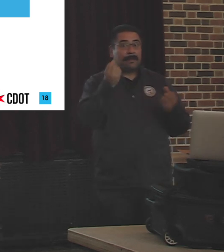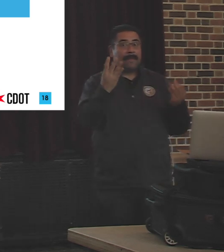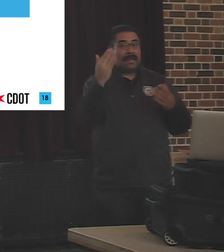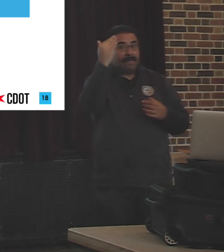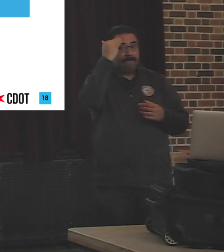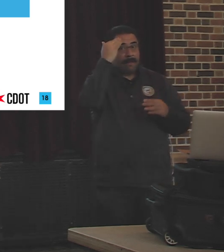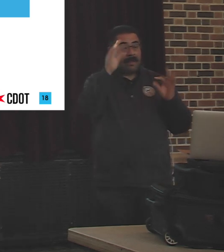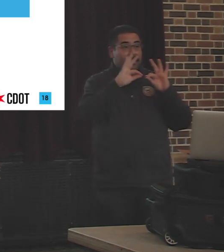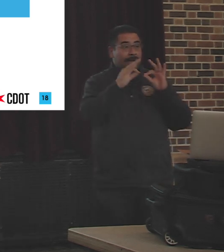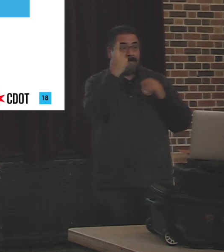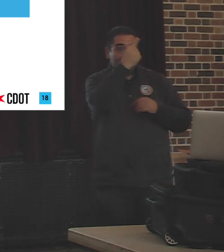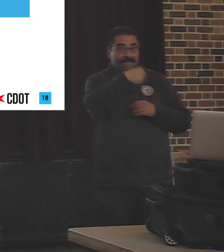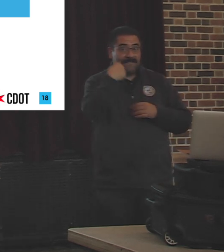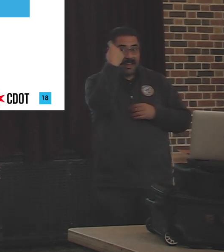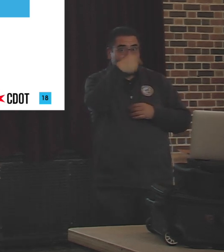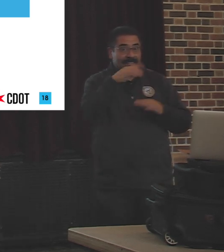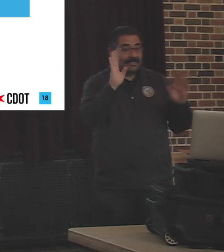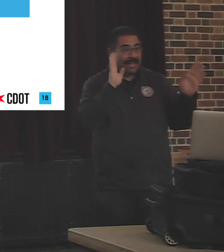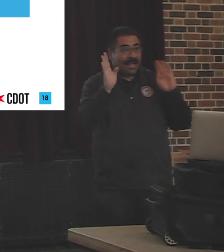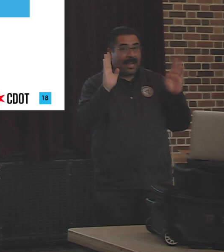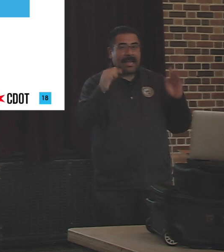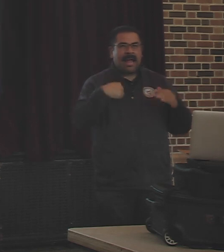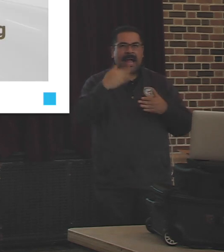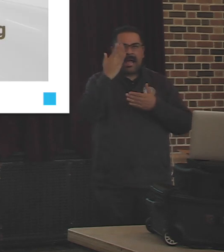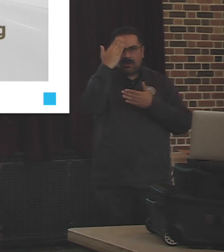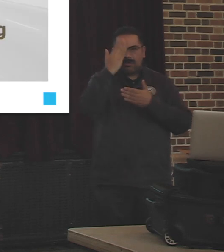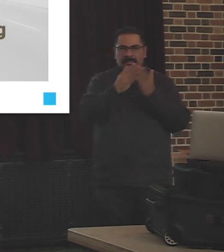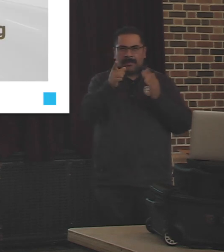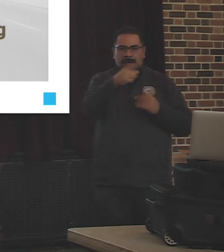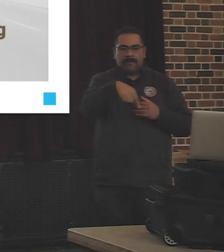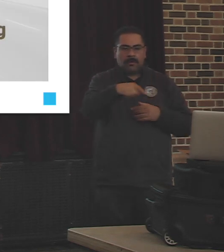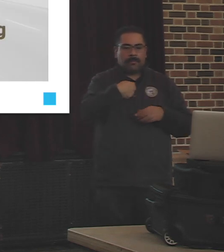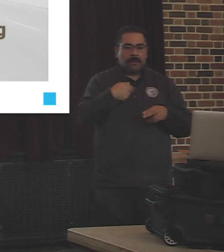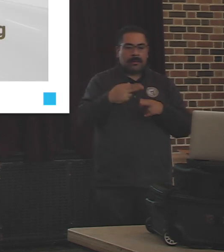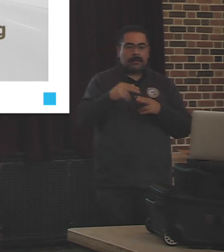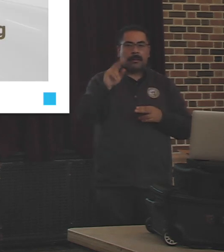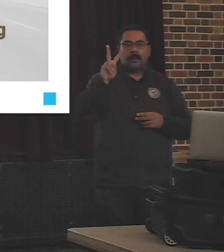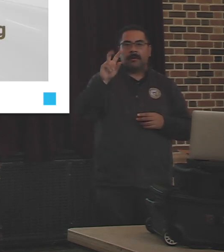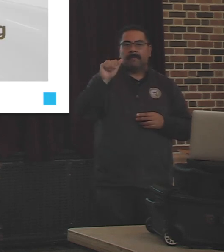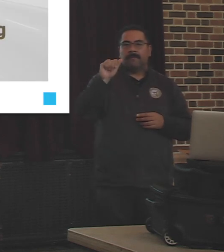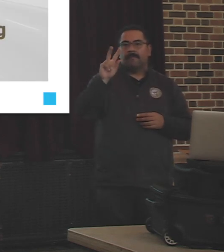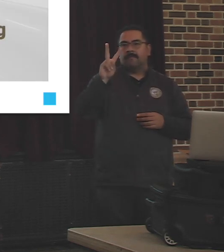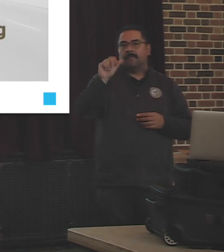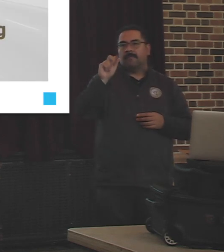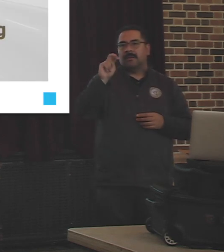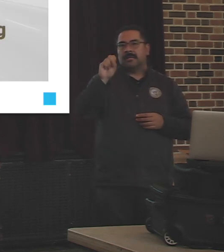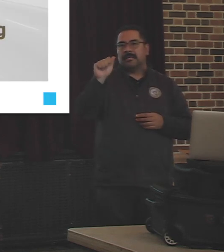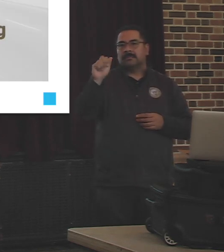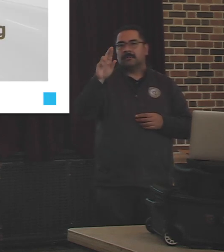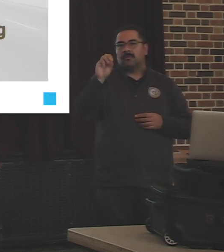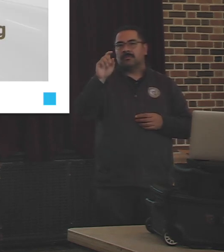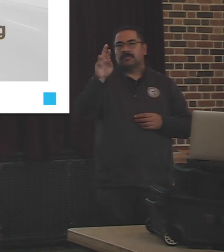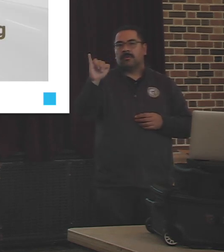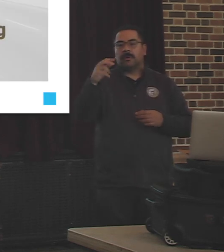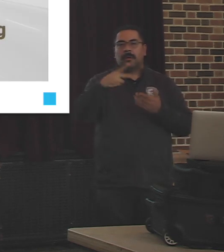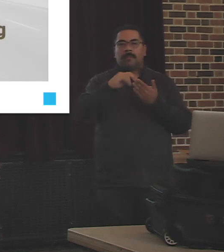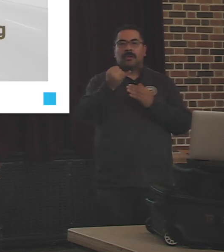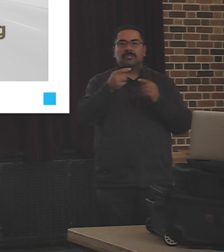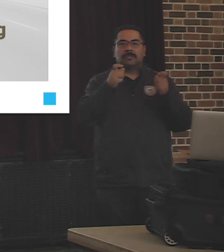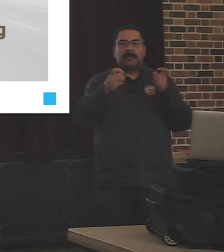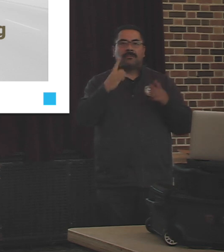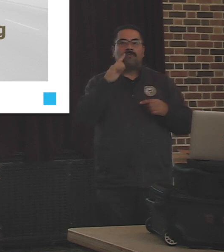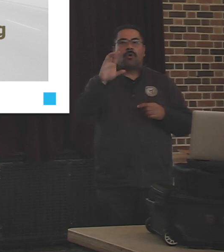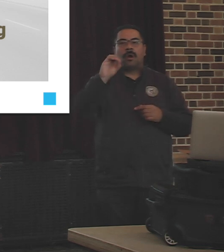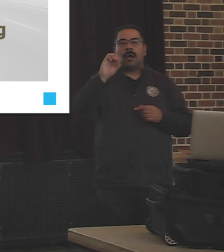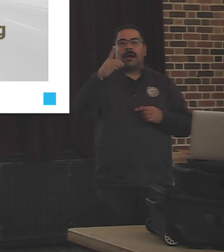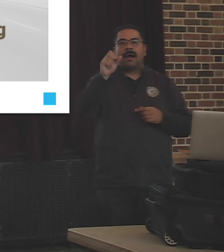familiar faces. Hi. I know some of you. My name is Vanessa Irizarry. I'm the project manager for the Ogden